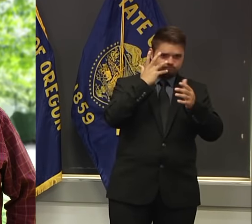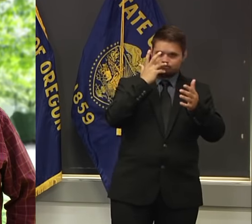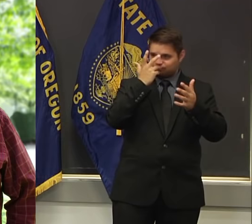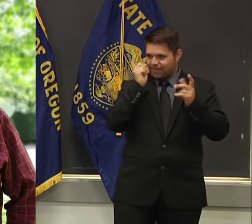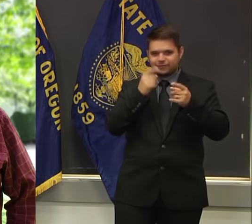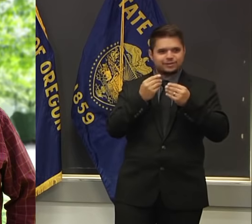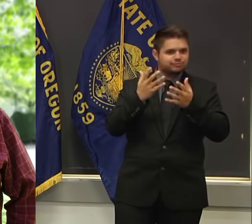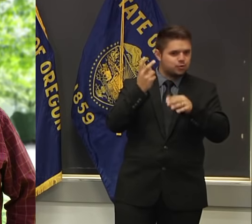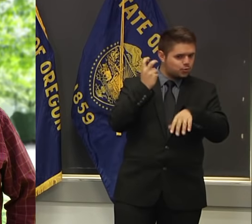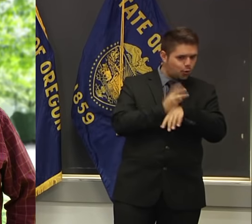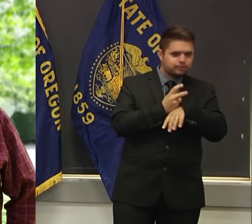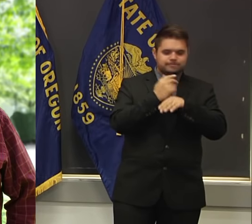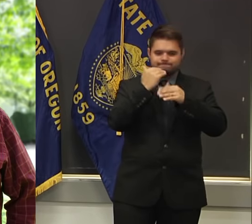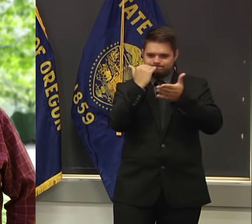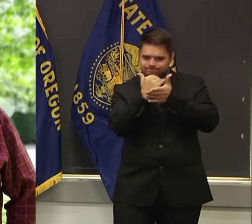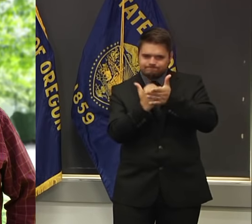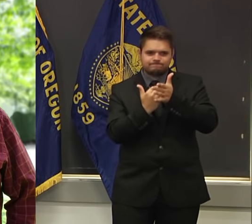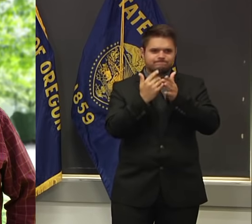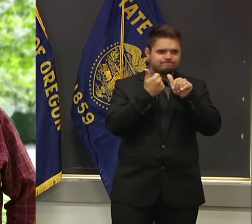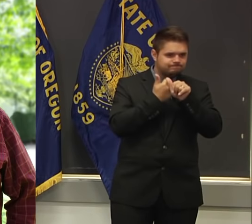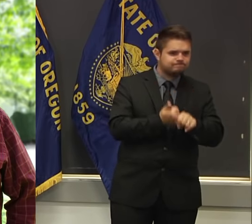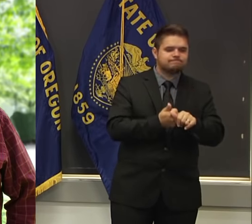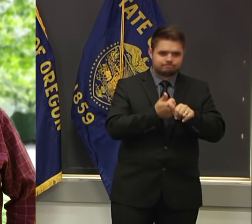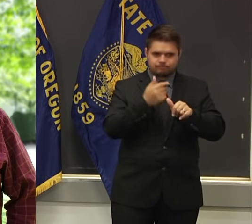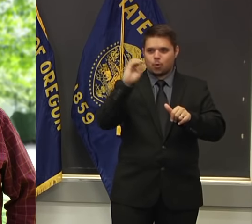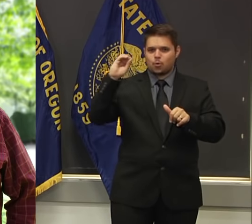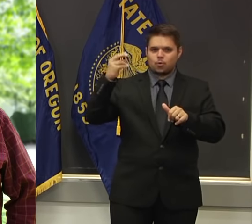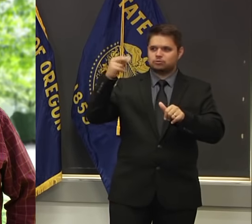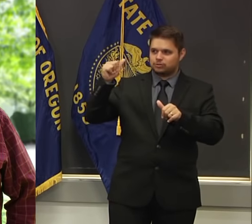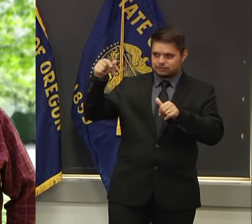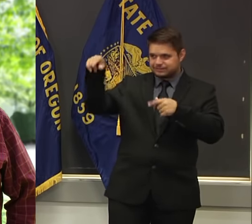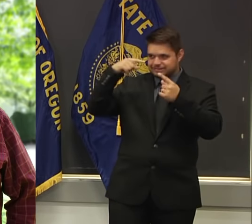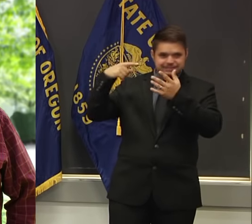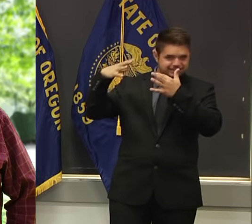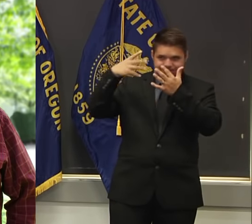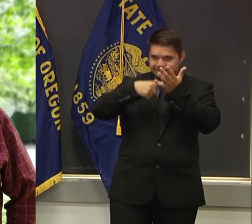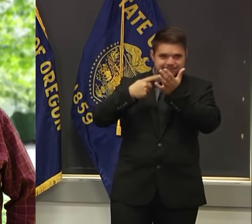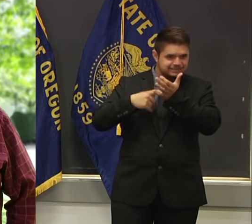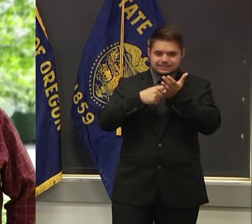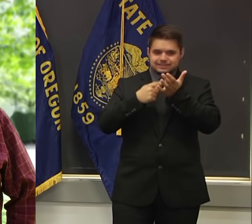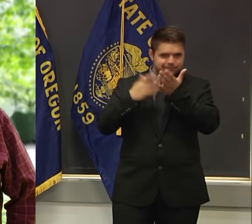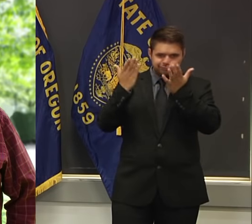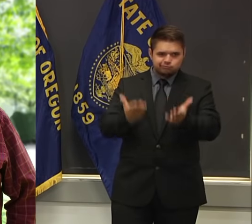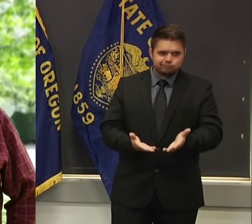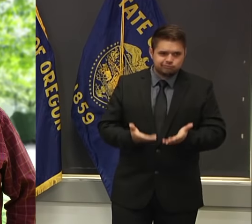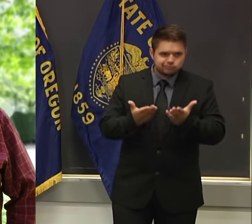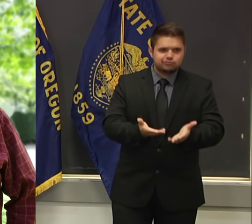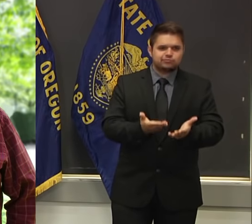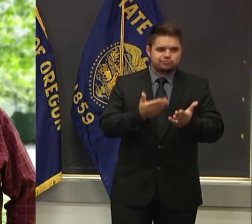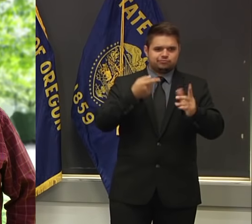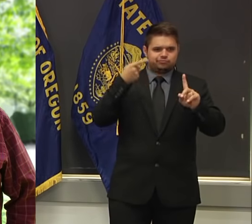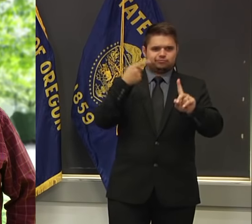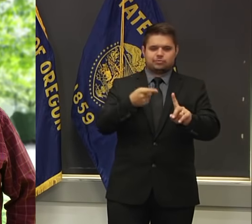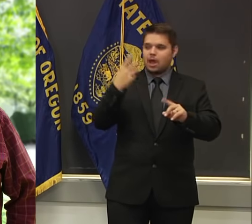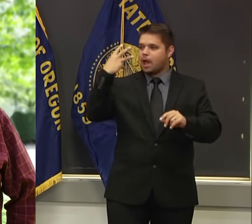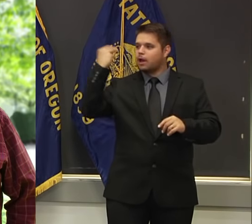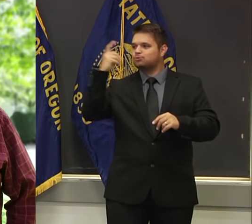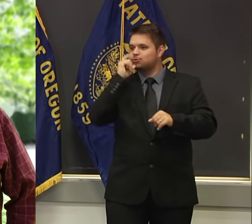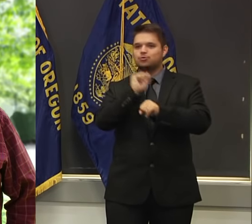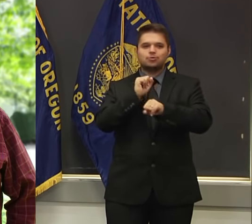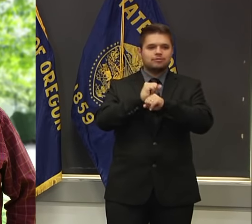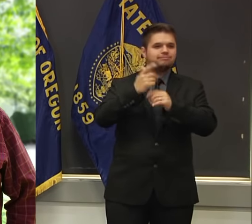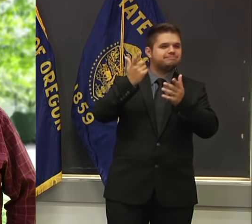with the Oregon Health Authority, we made a very strong recommendation with regard to outdoor work, that employers